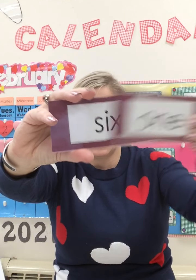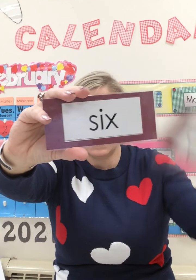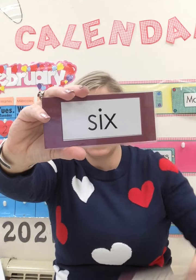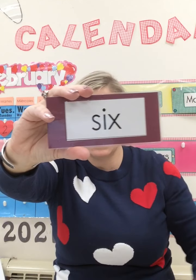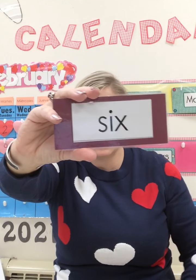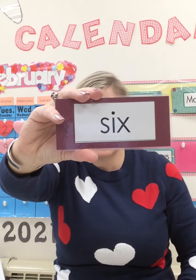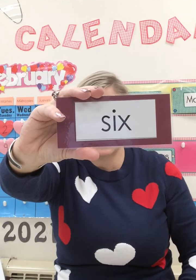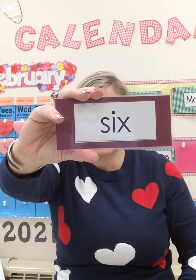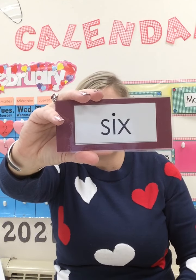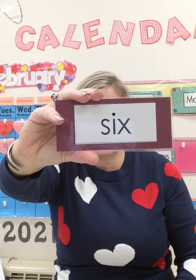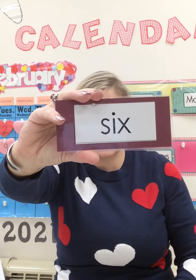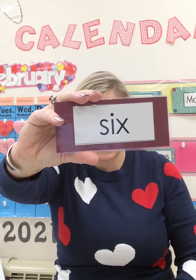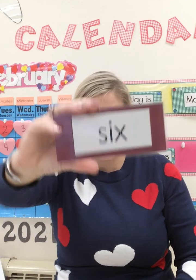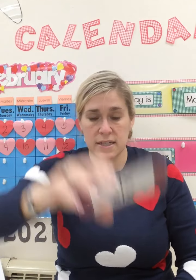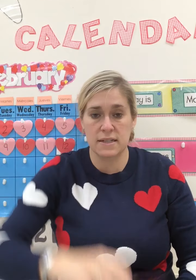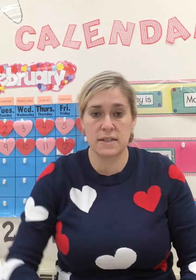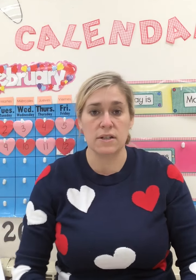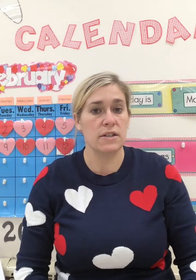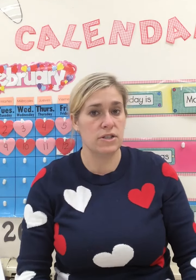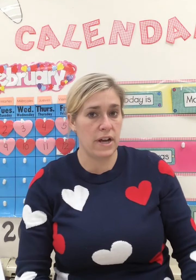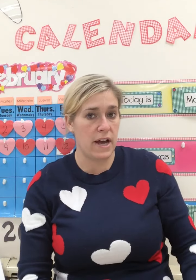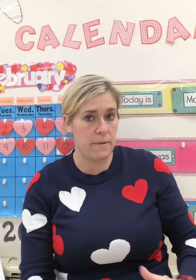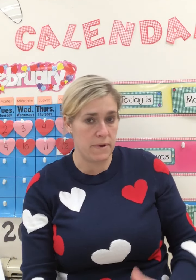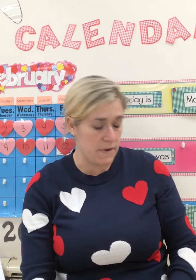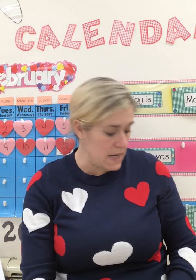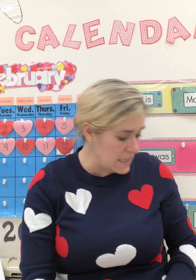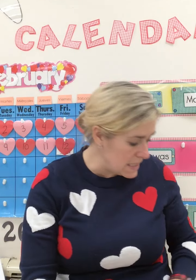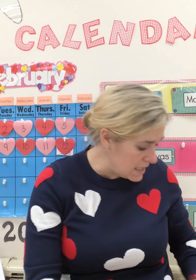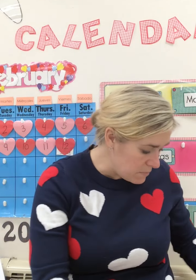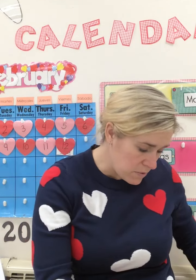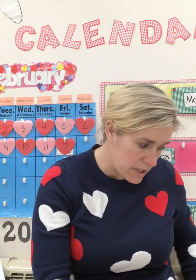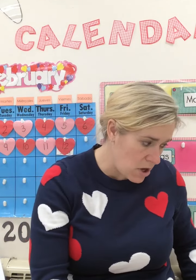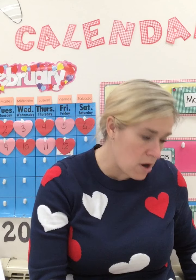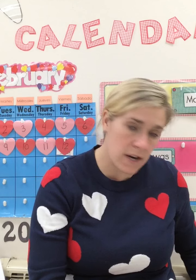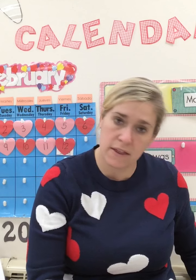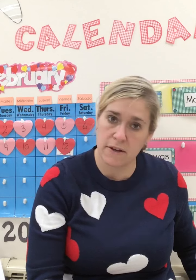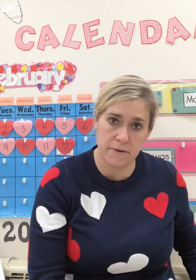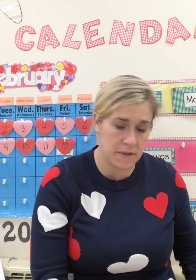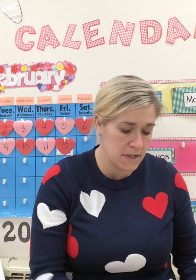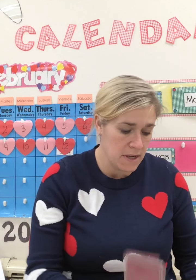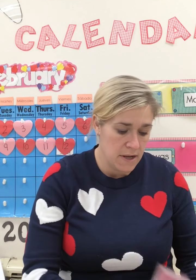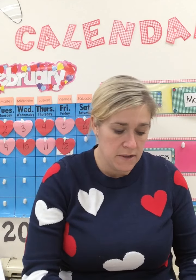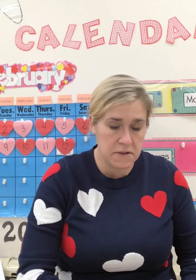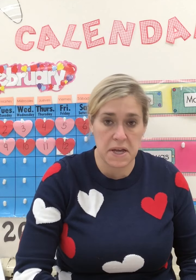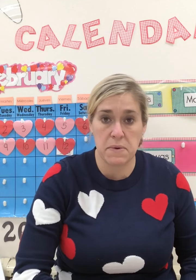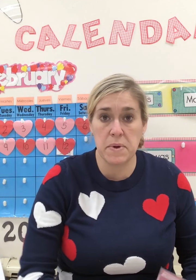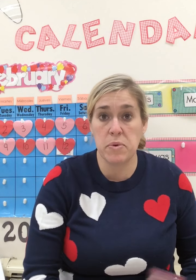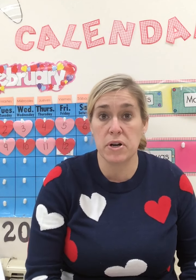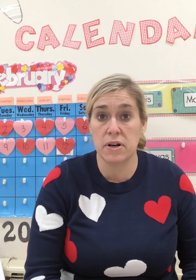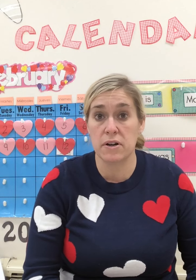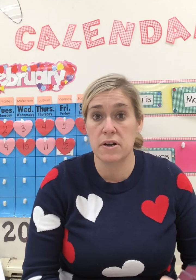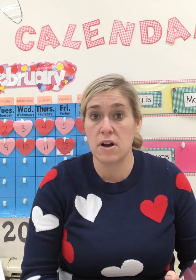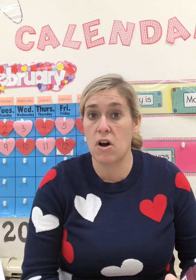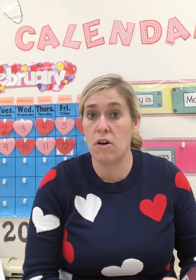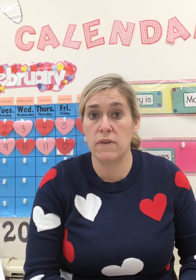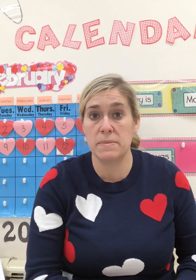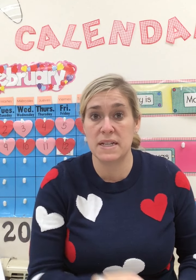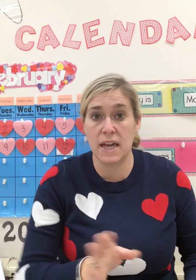1, 6. Good job. All right, keep working hard at those so that when we put all of them